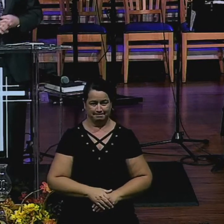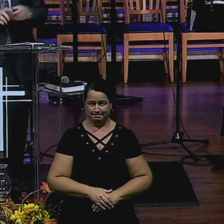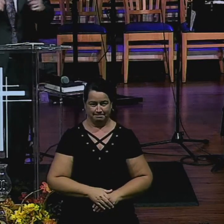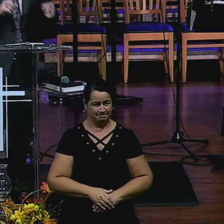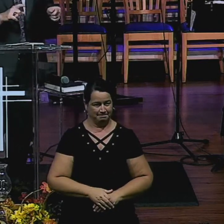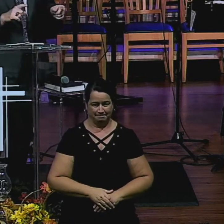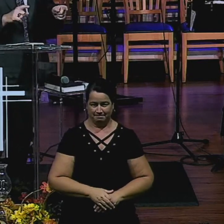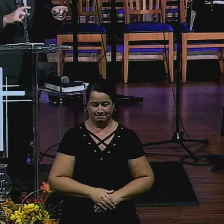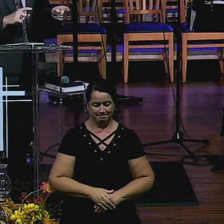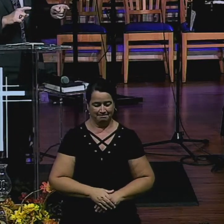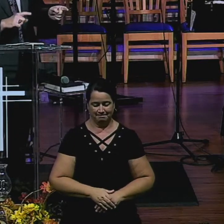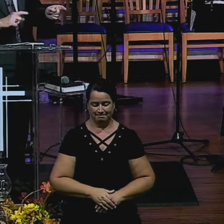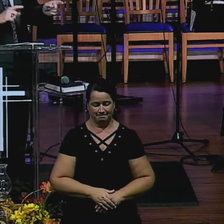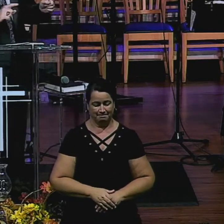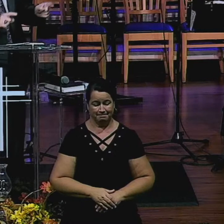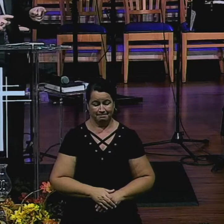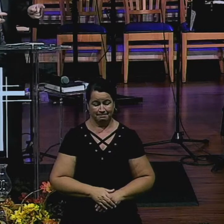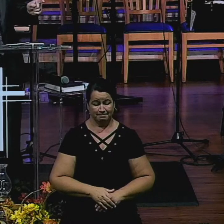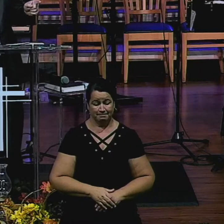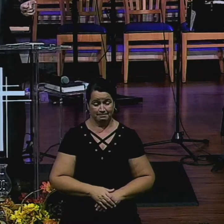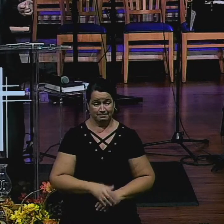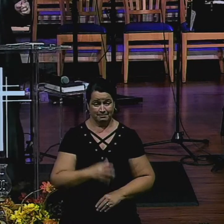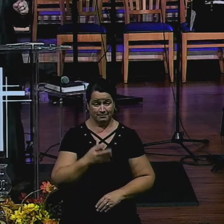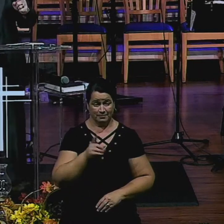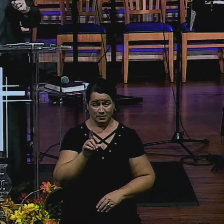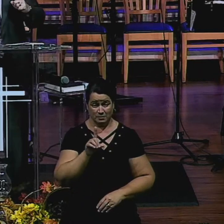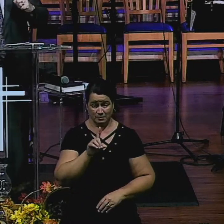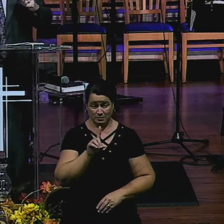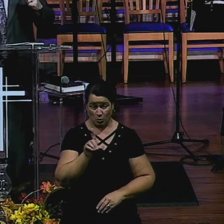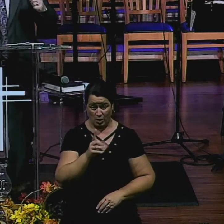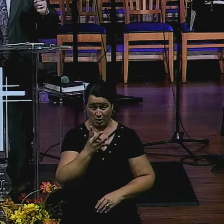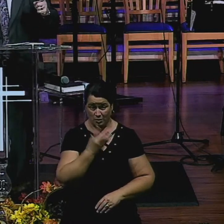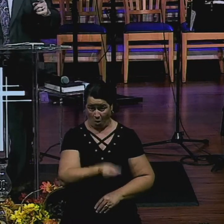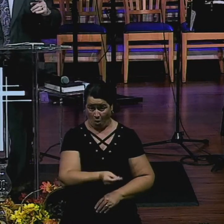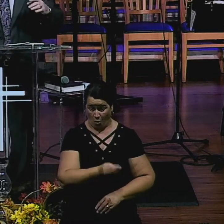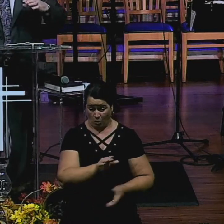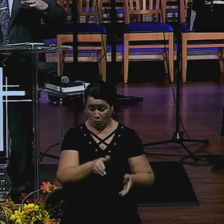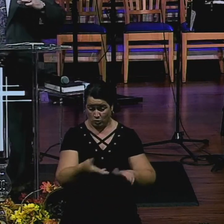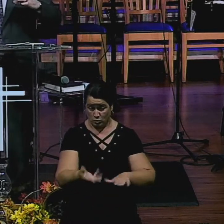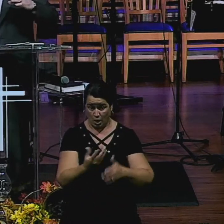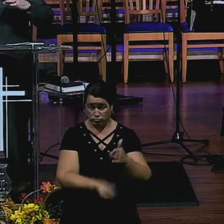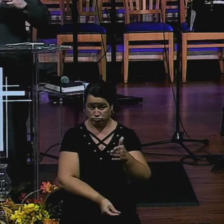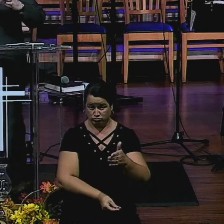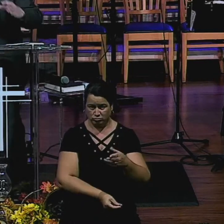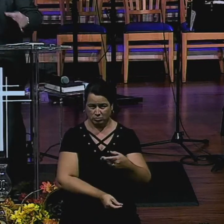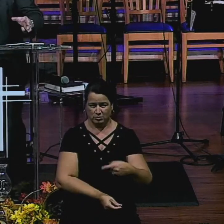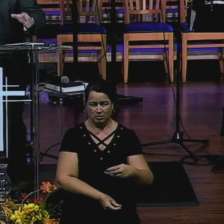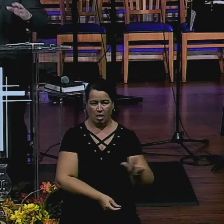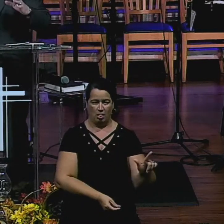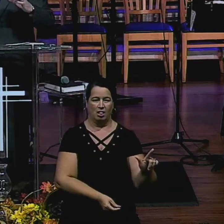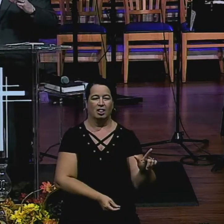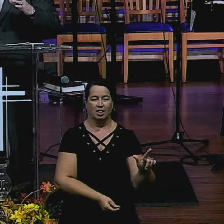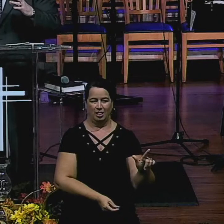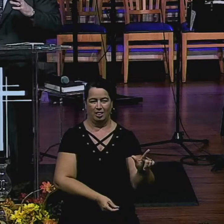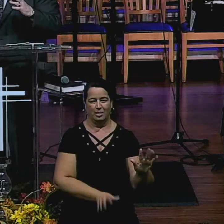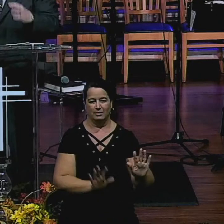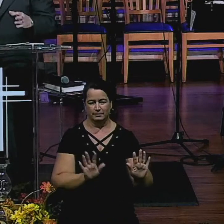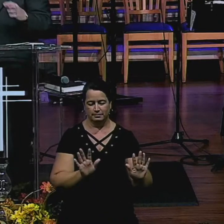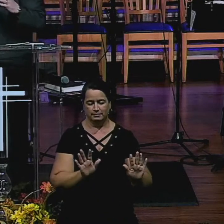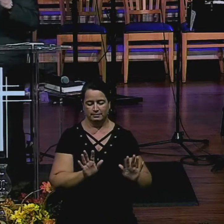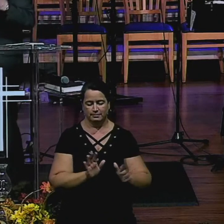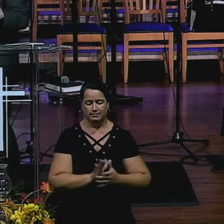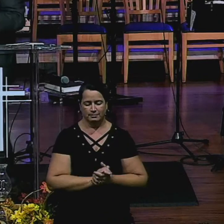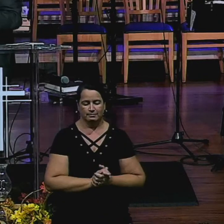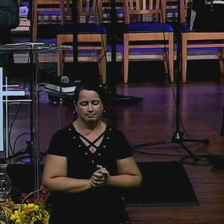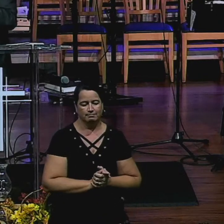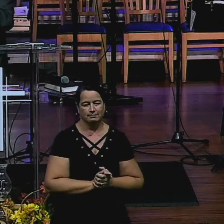you will justly spend an eternity. And here's the thing I want to say. I don't even want to argue about what's there, what's not there. There